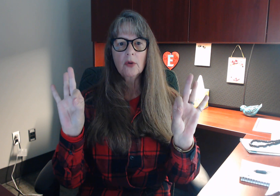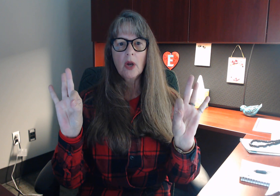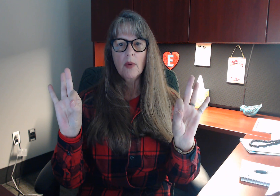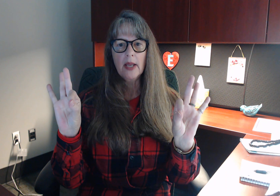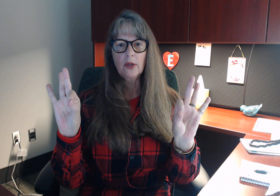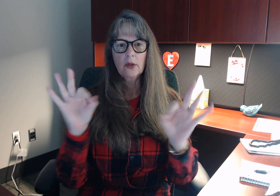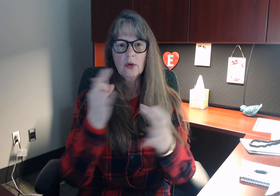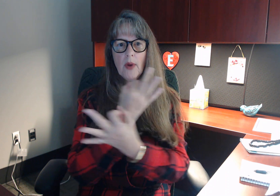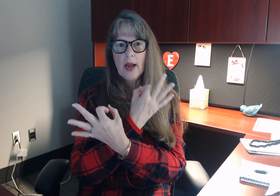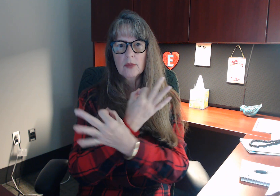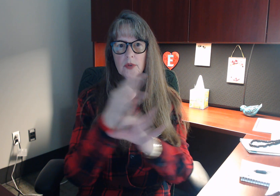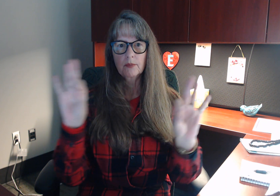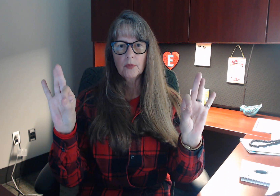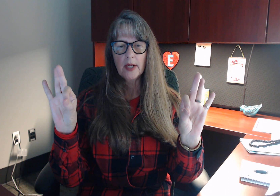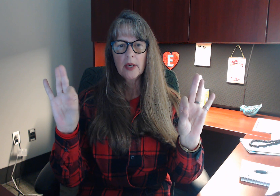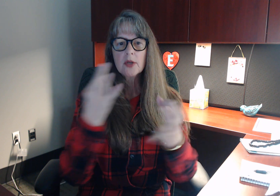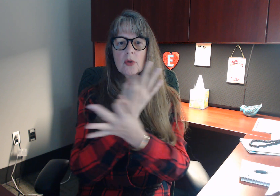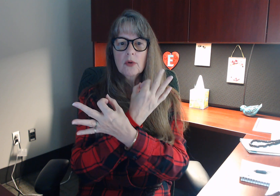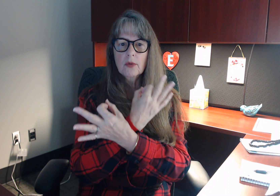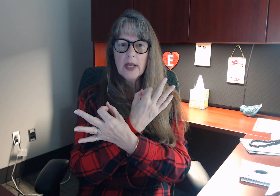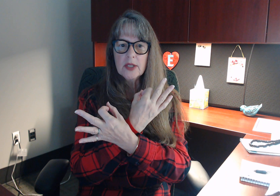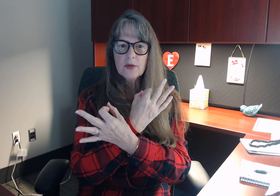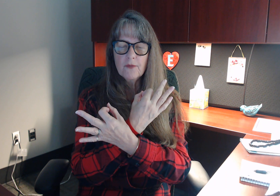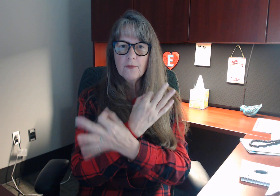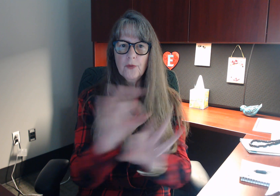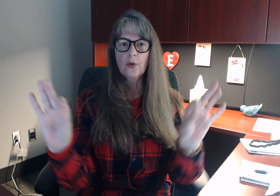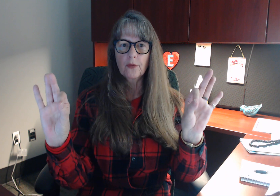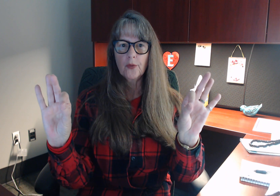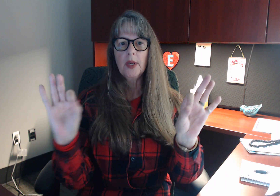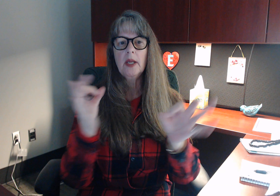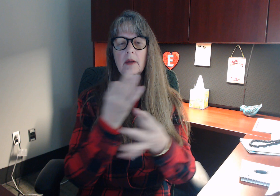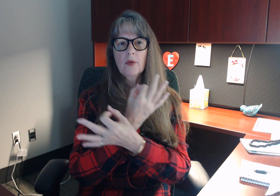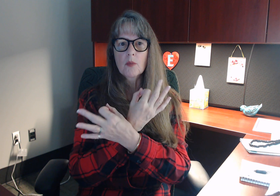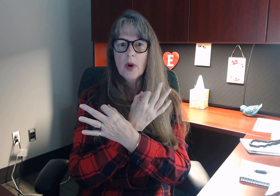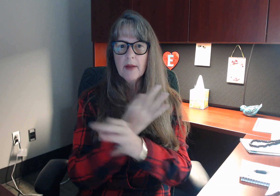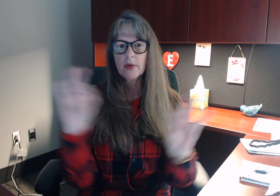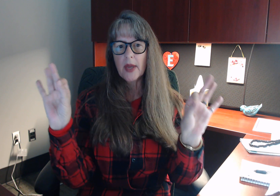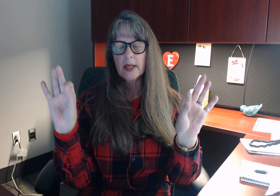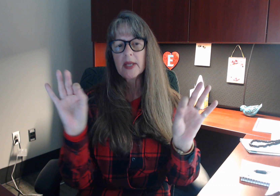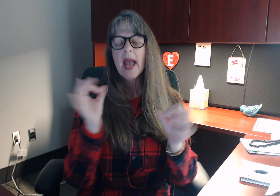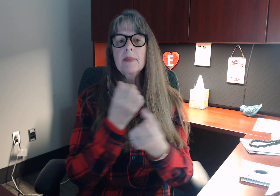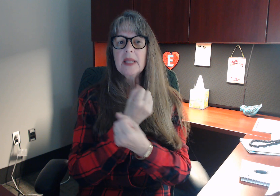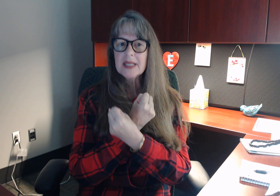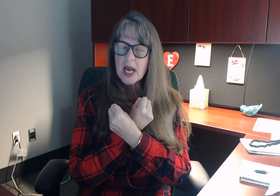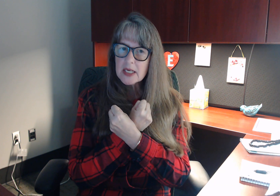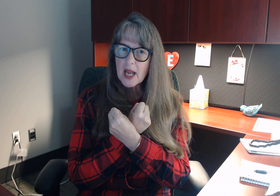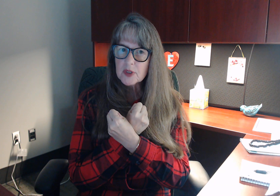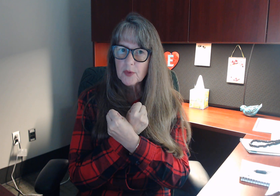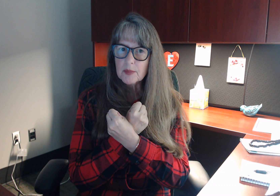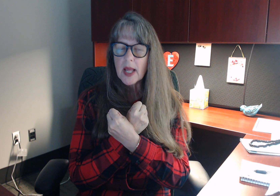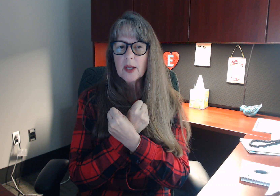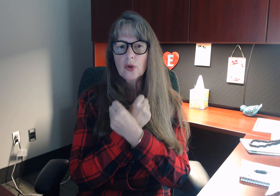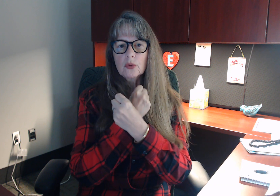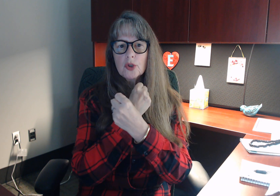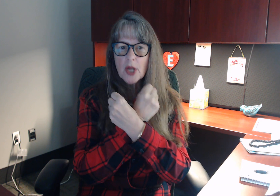go out, right? So you're free from whatever that is. But that sign comes from like you're chained